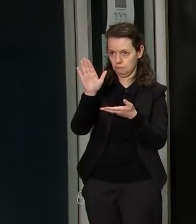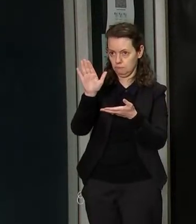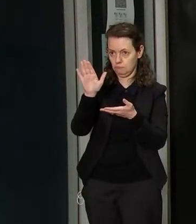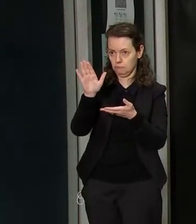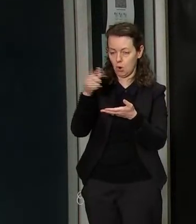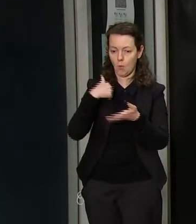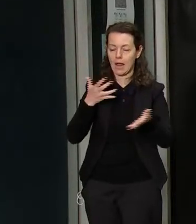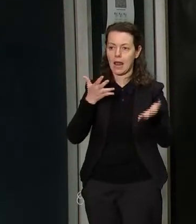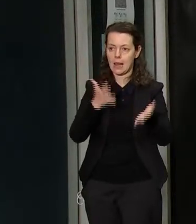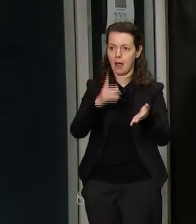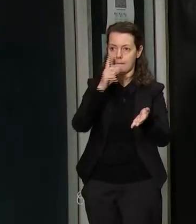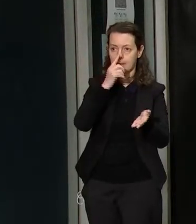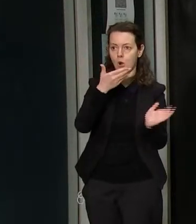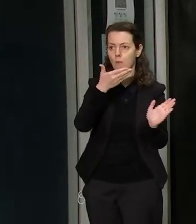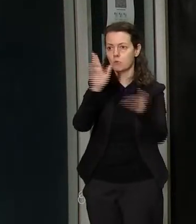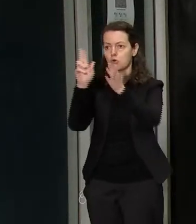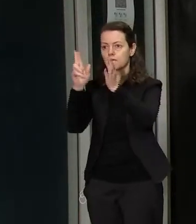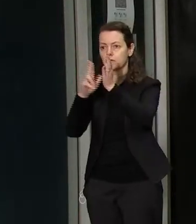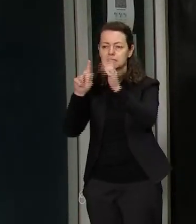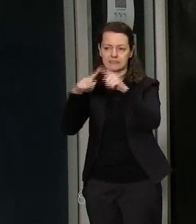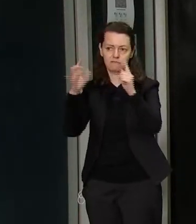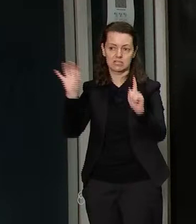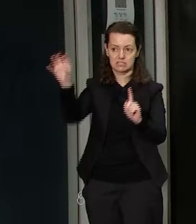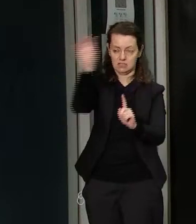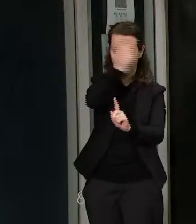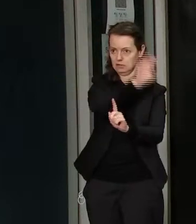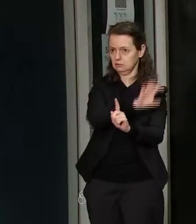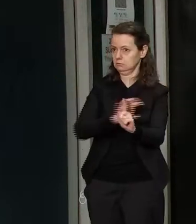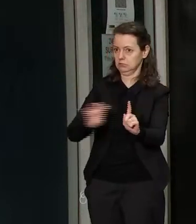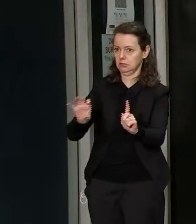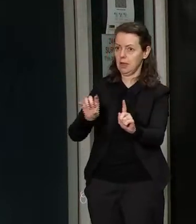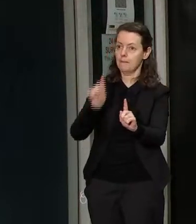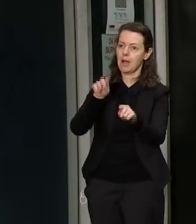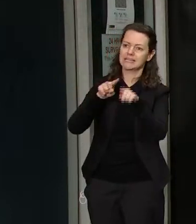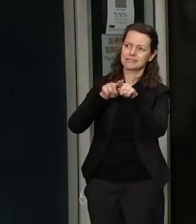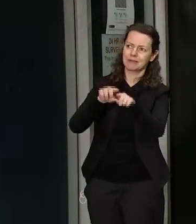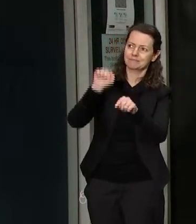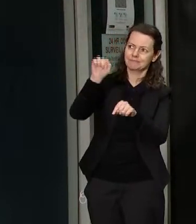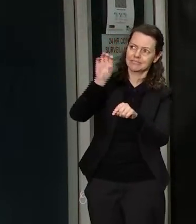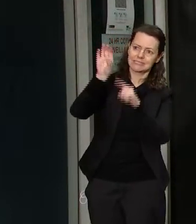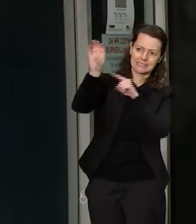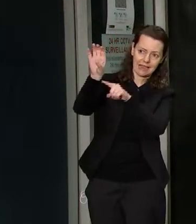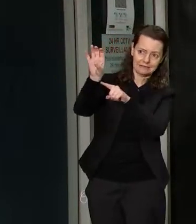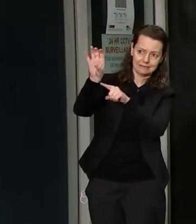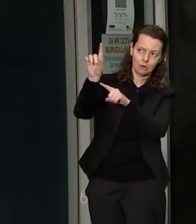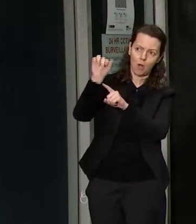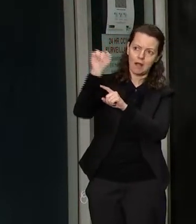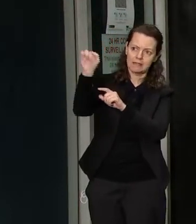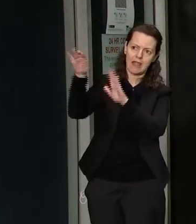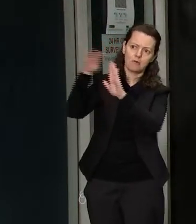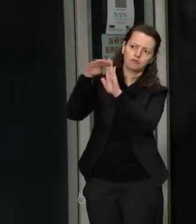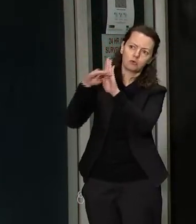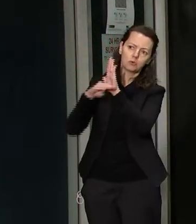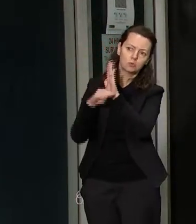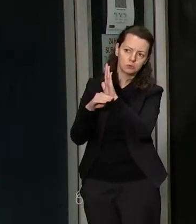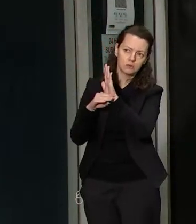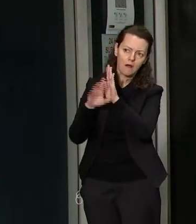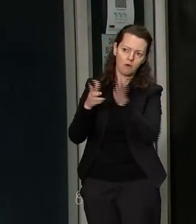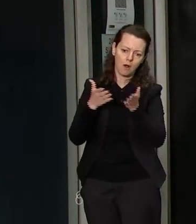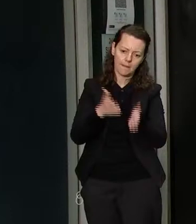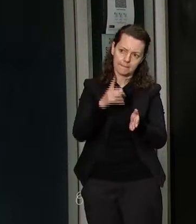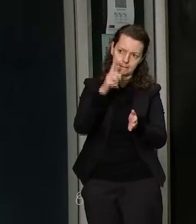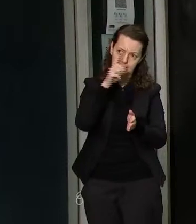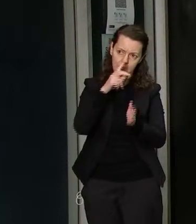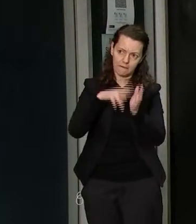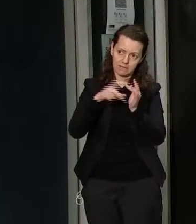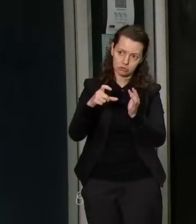of Victorian directions, but that will be based on the arrangements that individuals have in terms of where they're